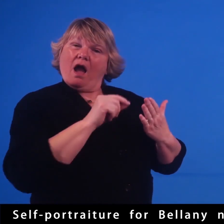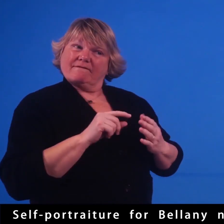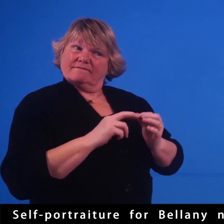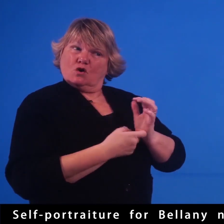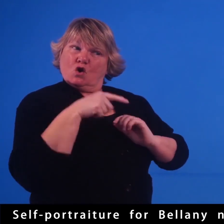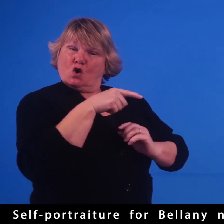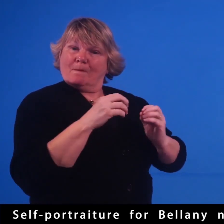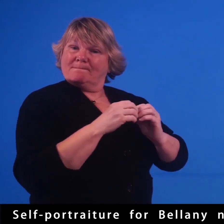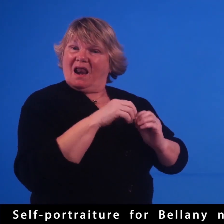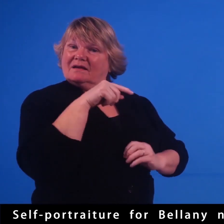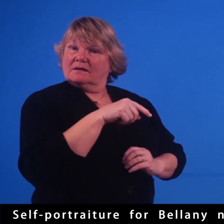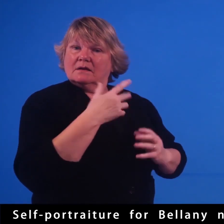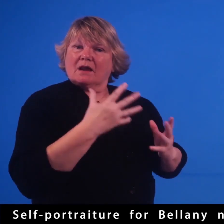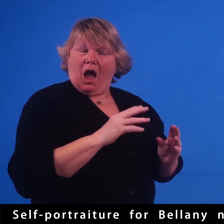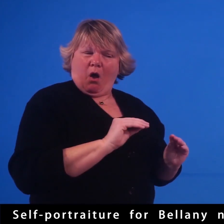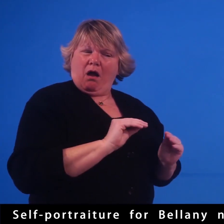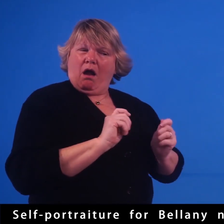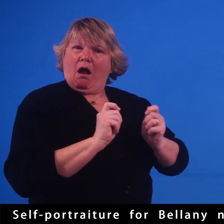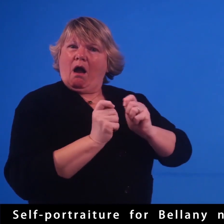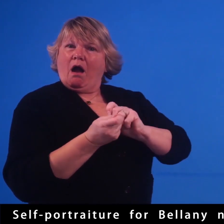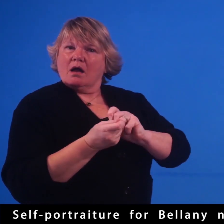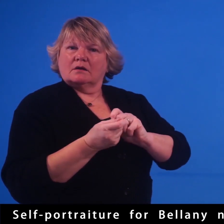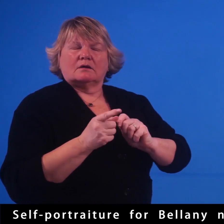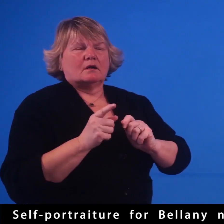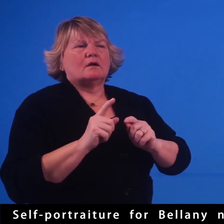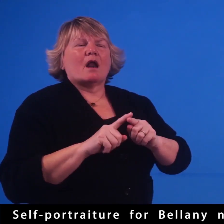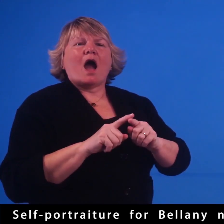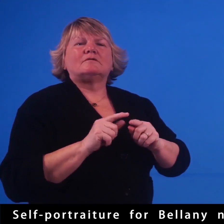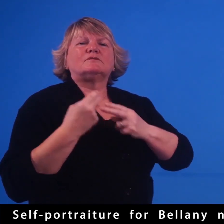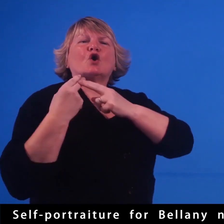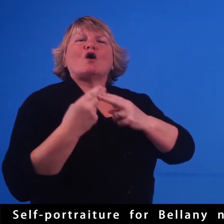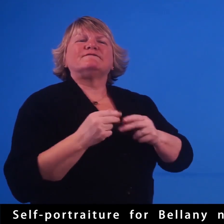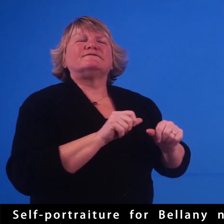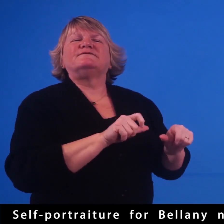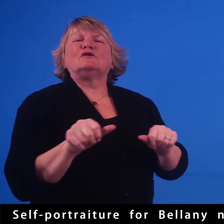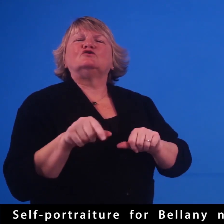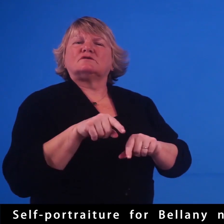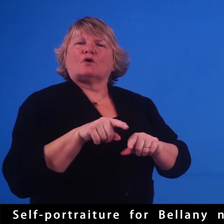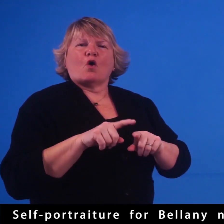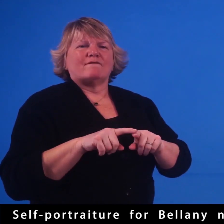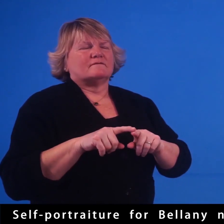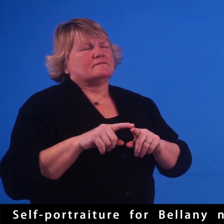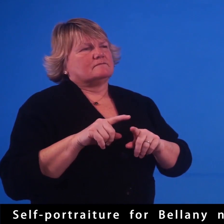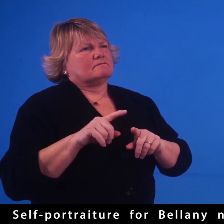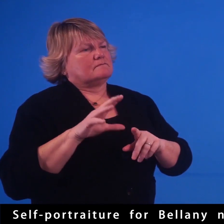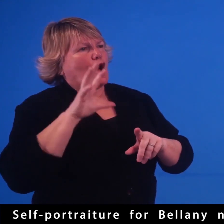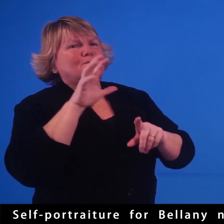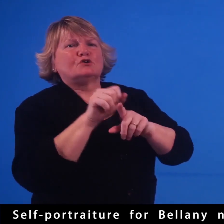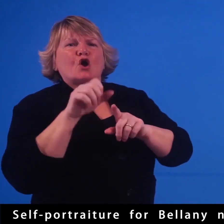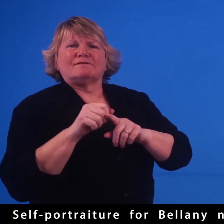Self-Portraiture for Bellany now transcends the conventions of an observed version of the artist at his easel.